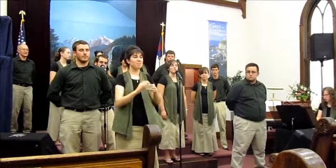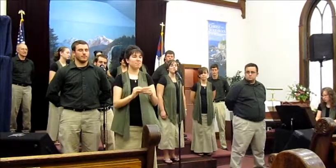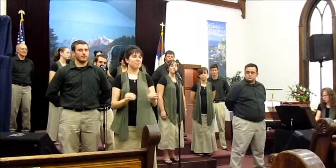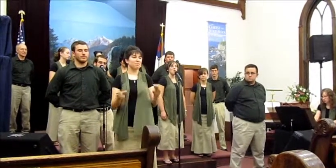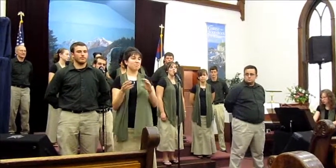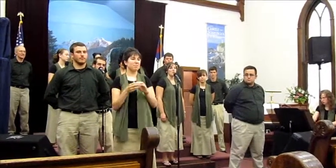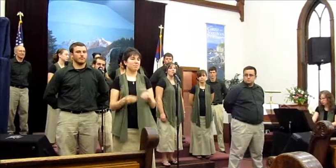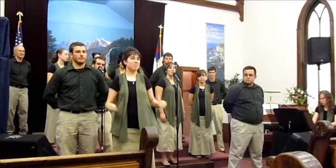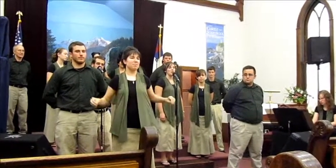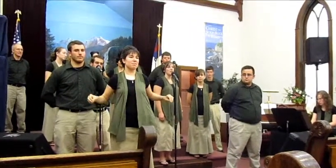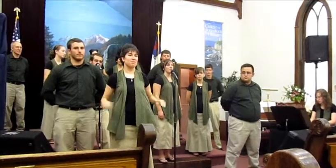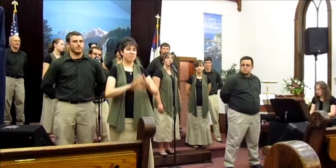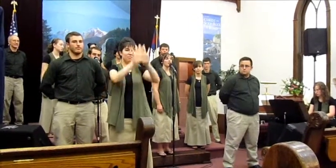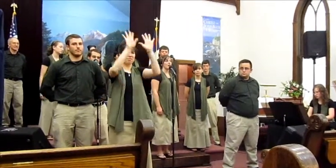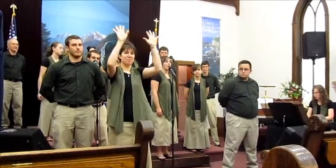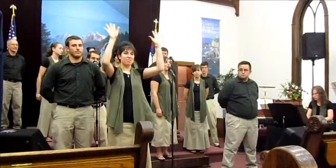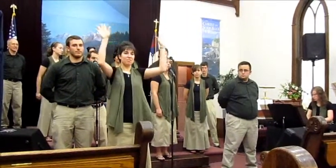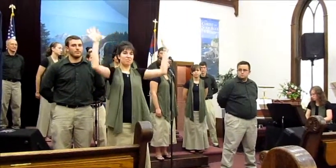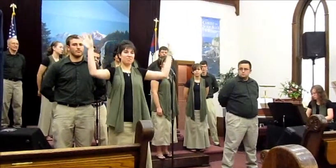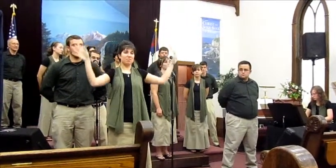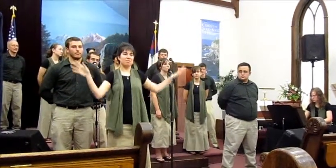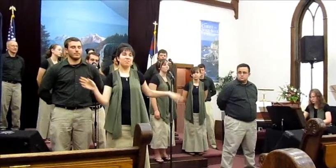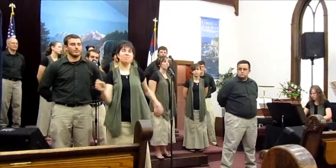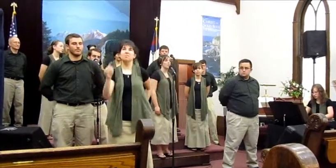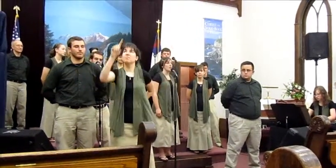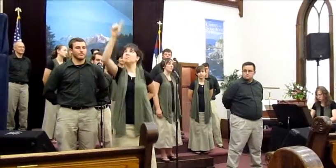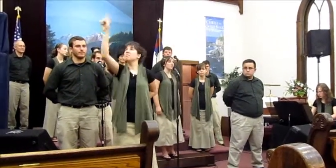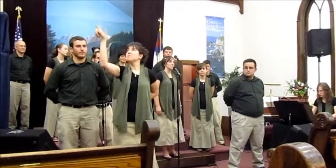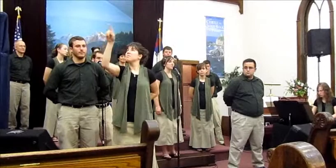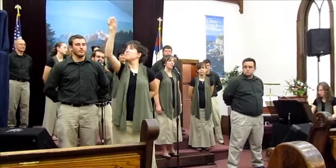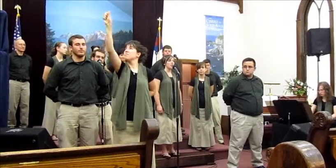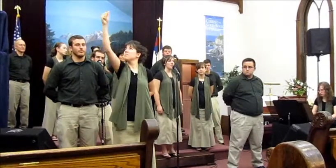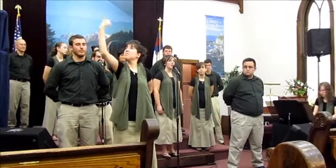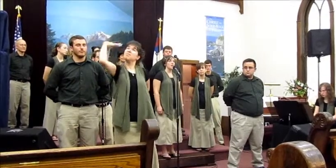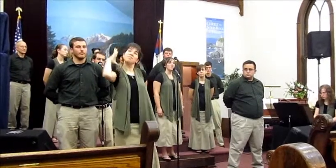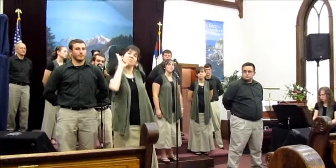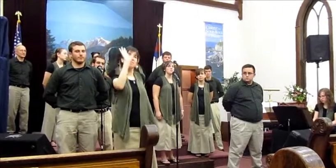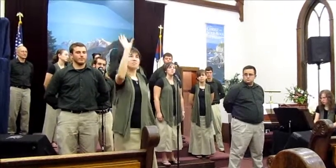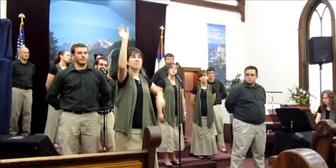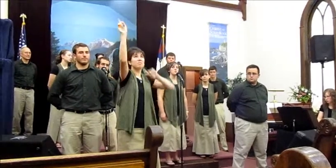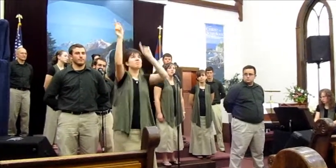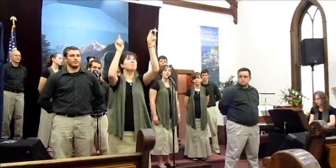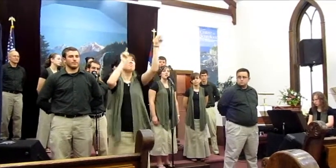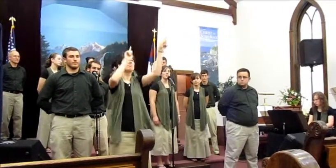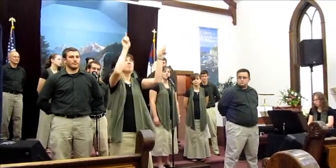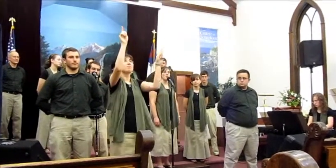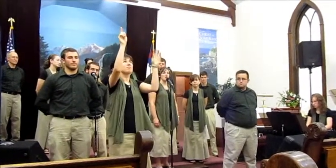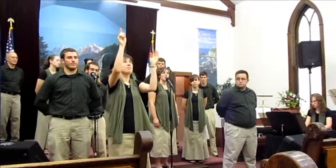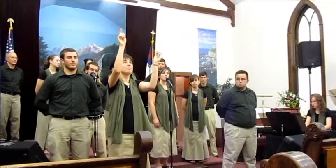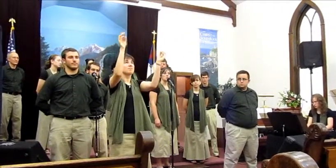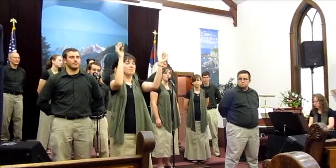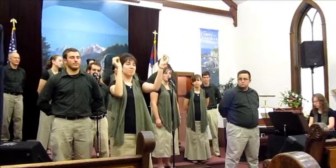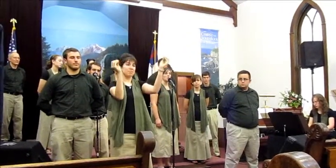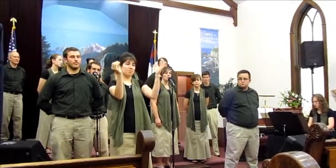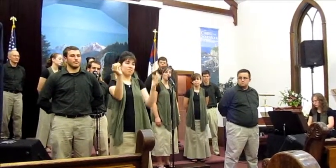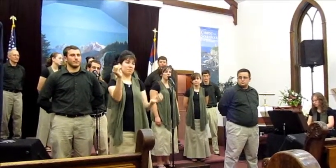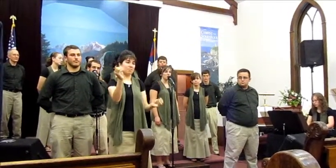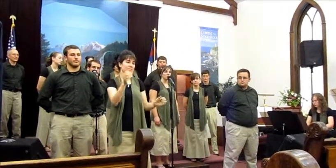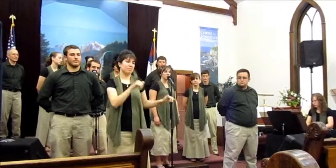the story of light. The sun and the moon and the stars took their place,